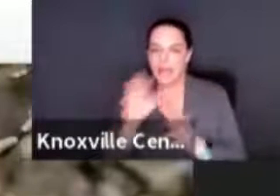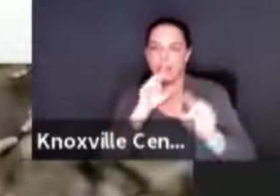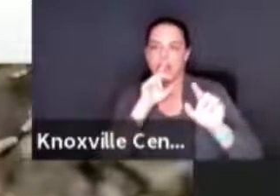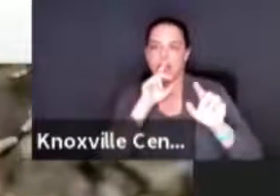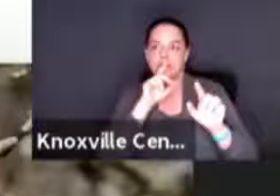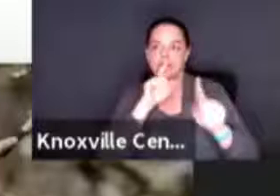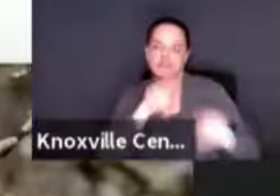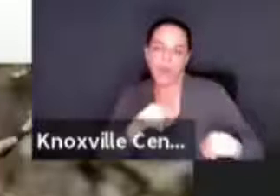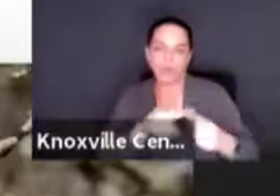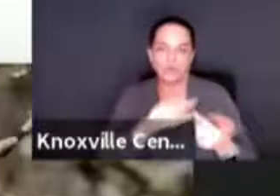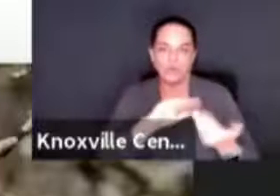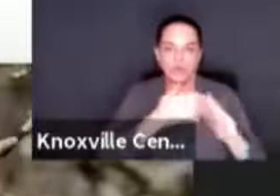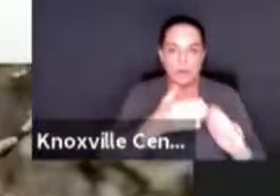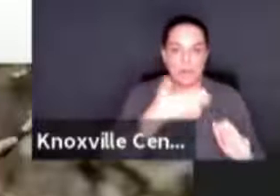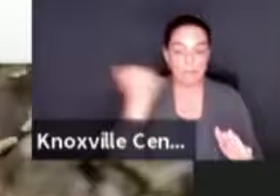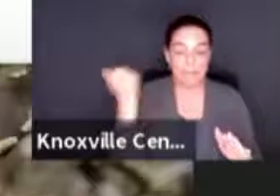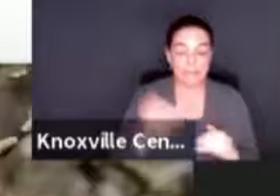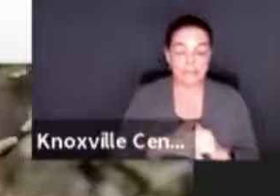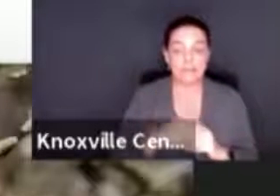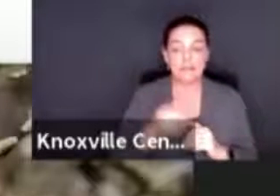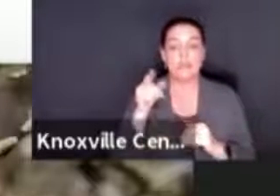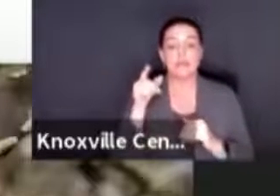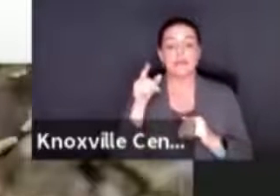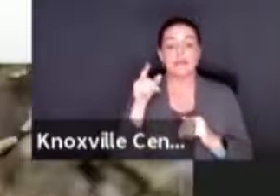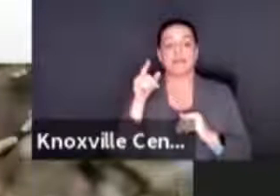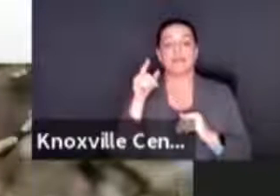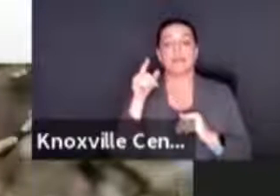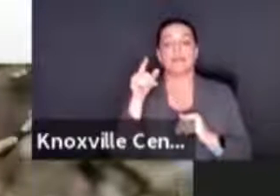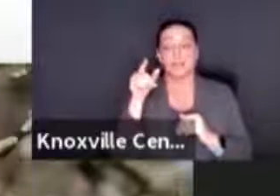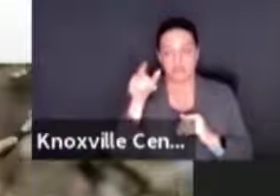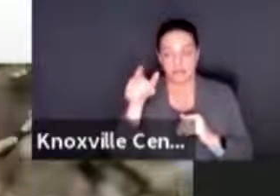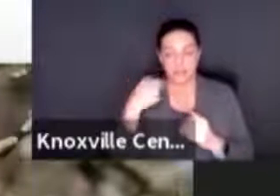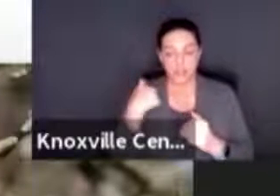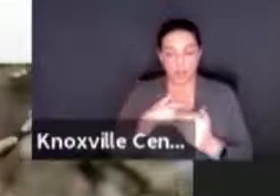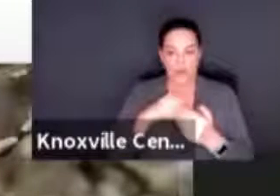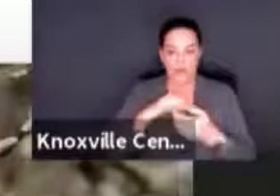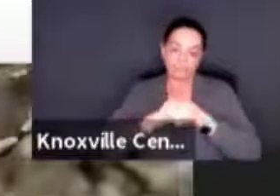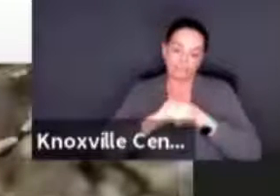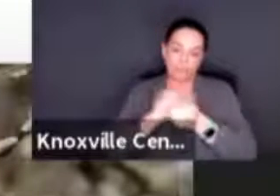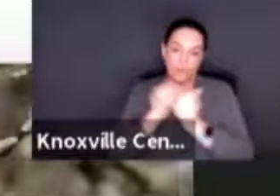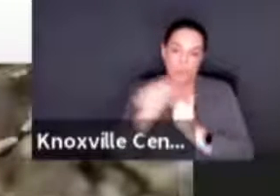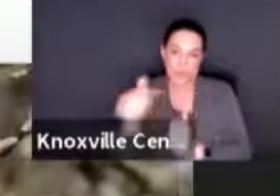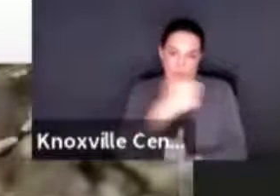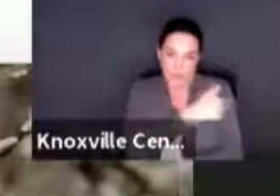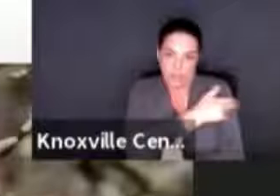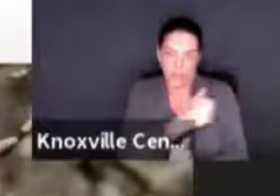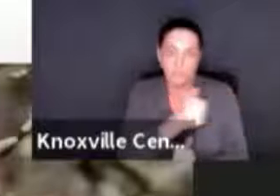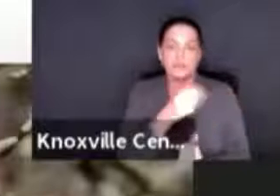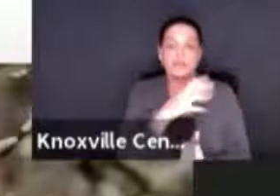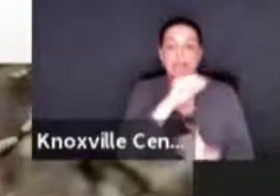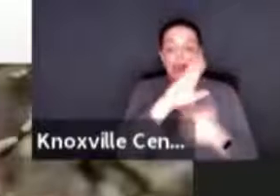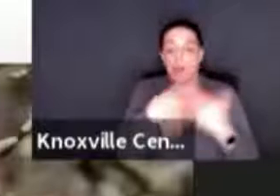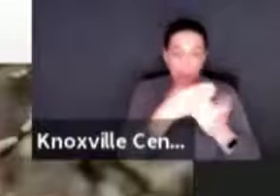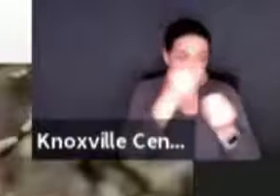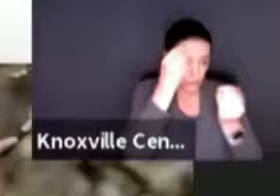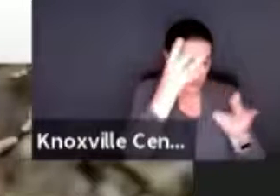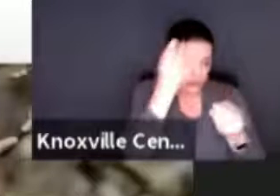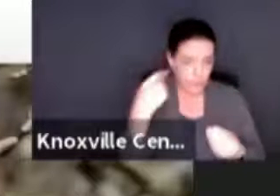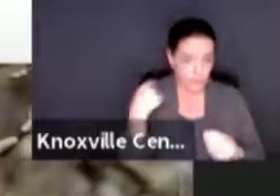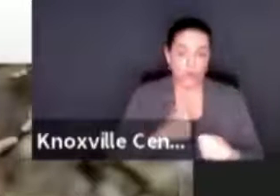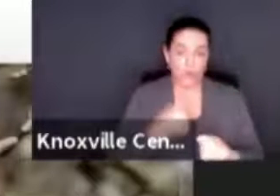how to classify this benchmark are made in concert with our hospital partners, as well as taking all of the data into